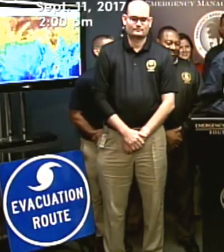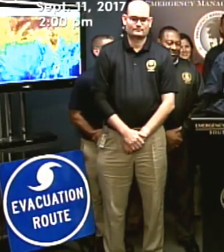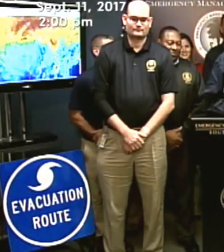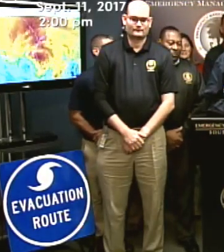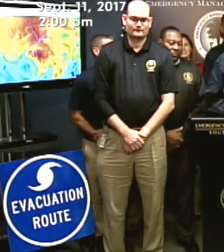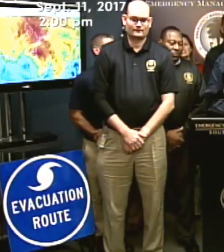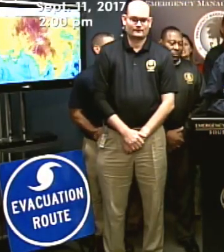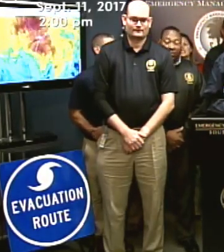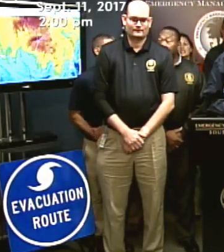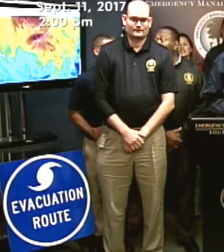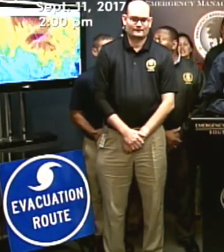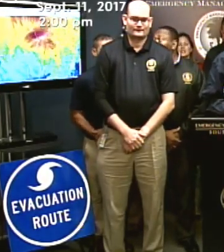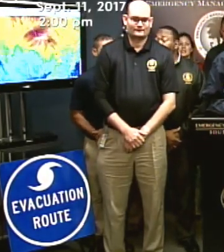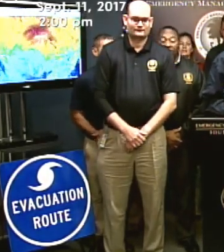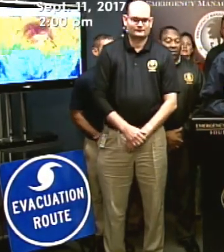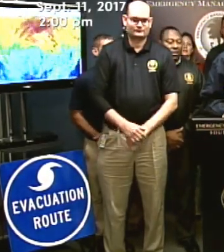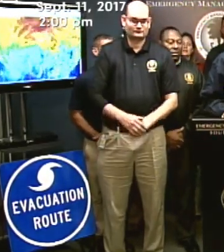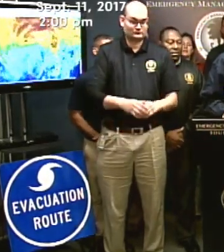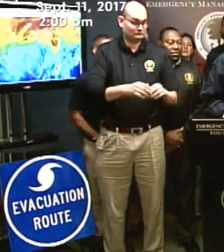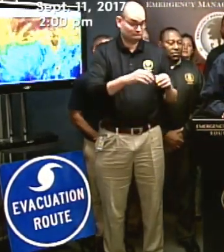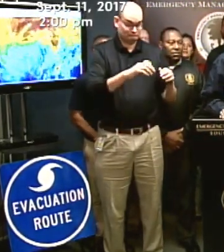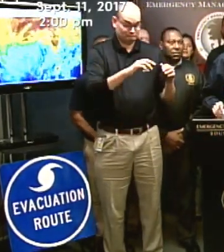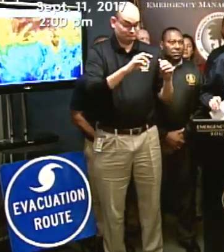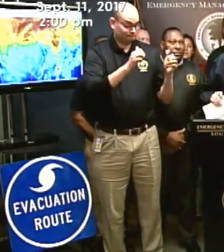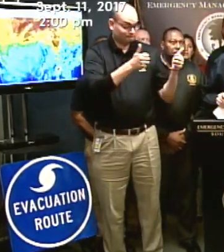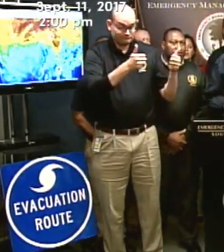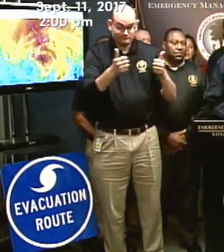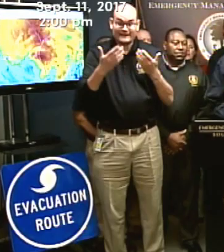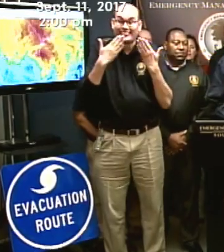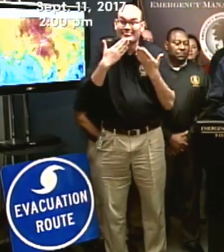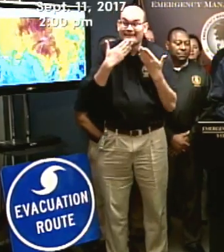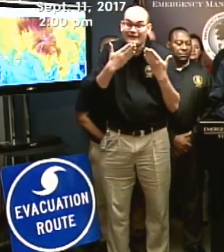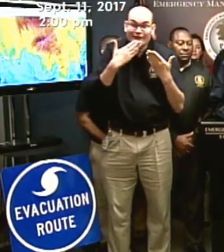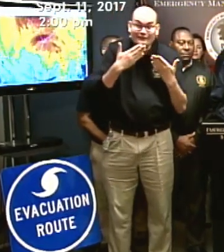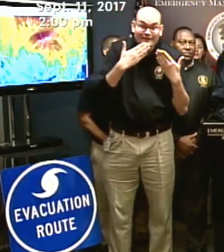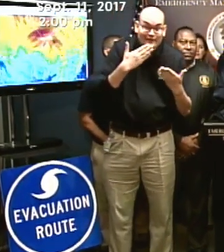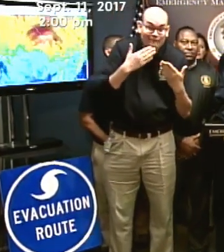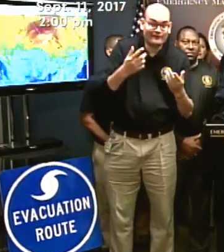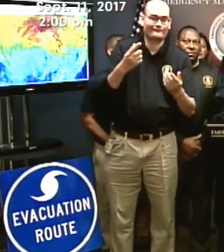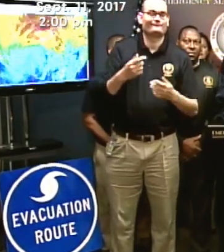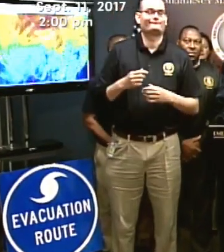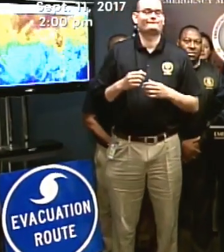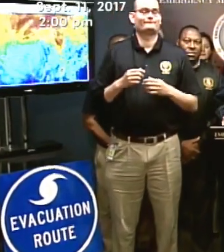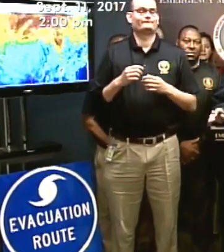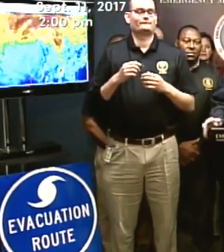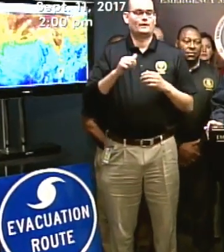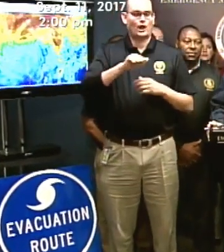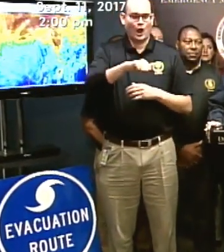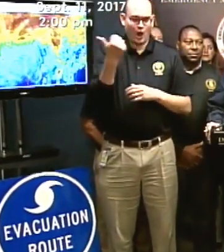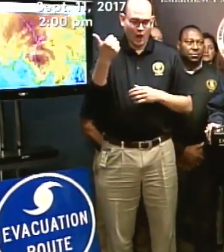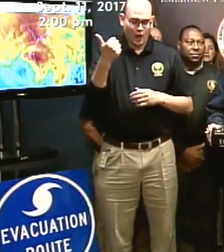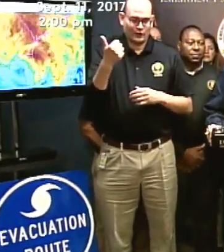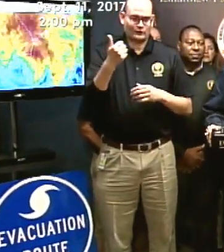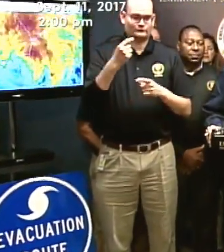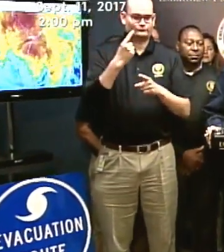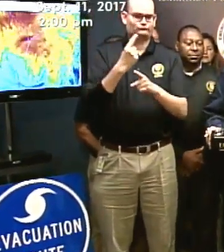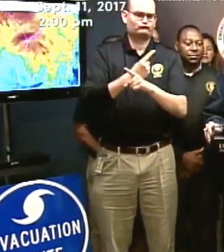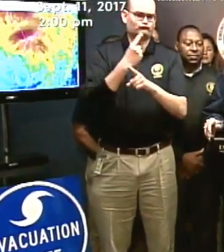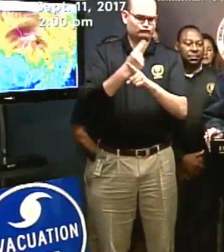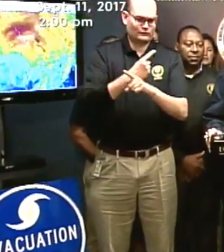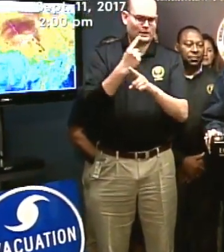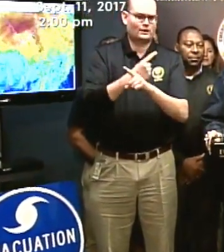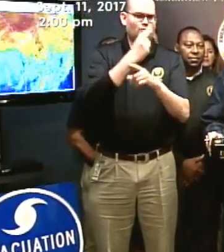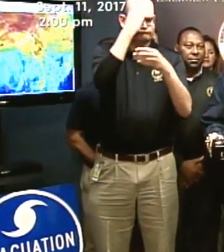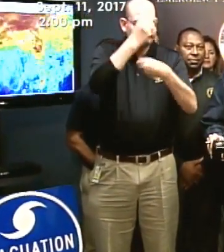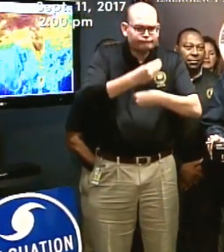All right, everybody ready? Well, y'all, thank you for being here again. Here's another one of our regular reports. And as I